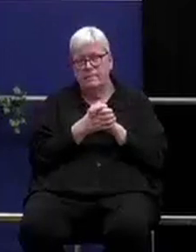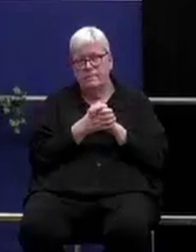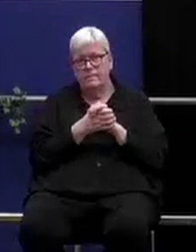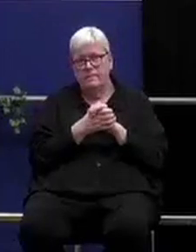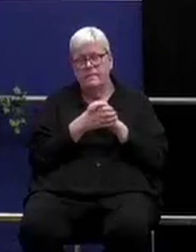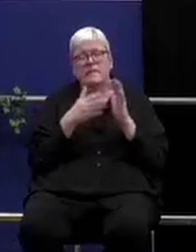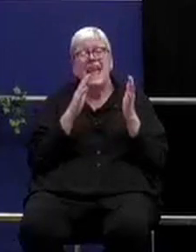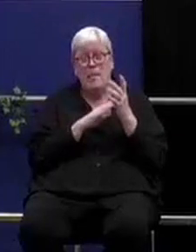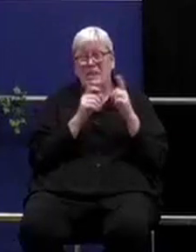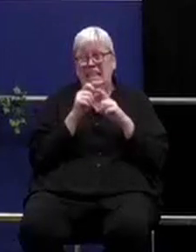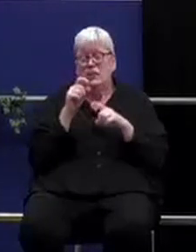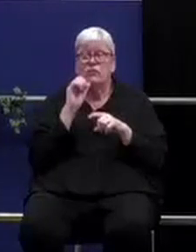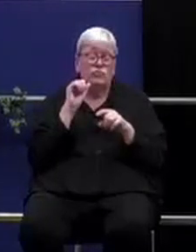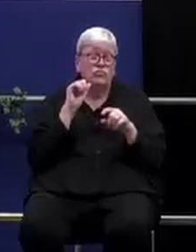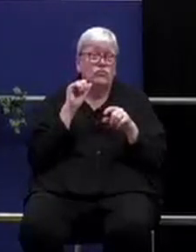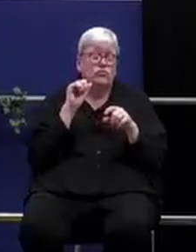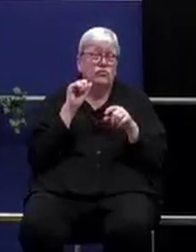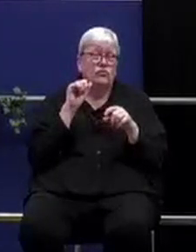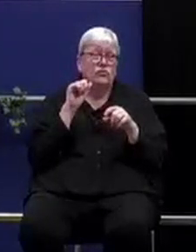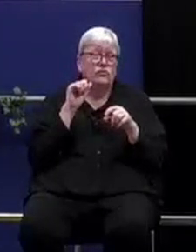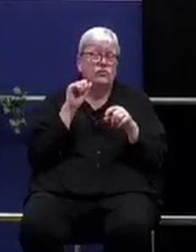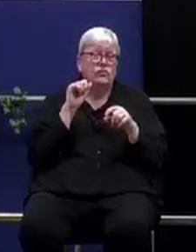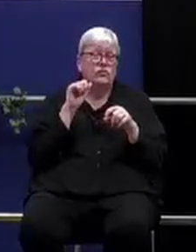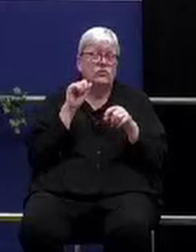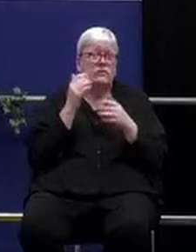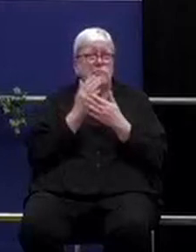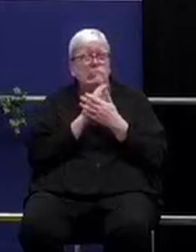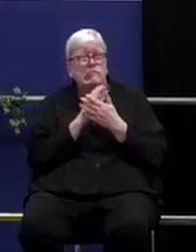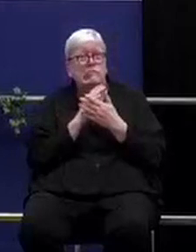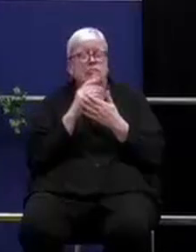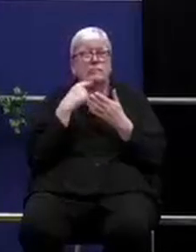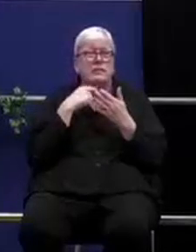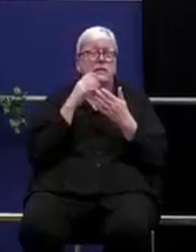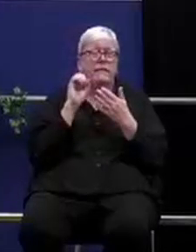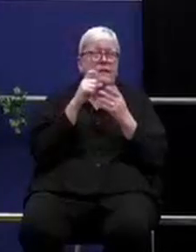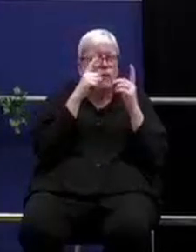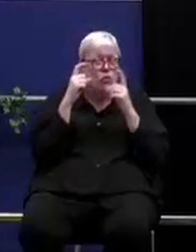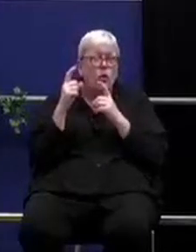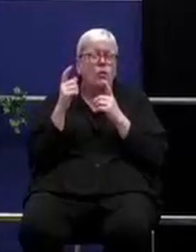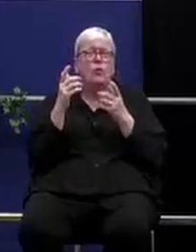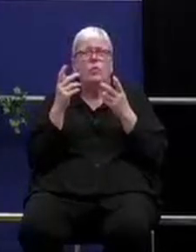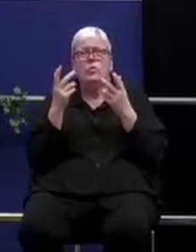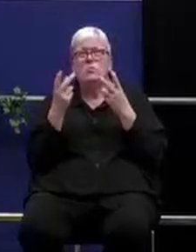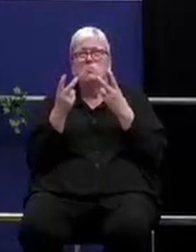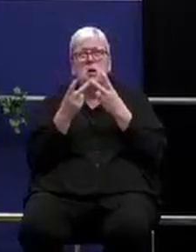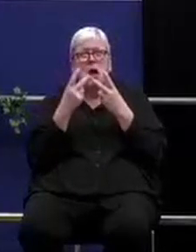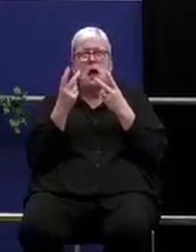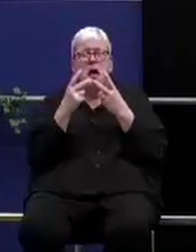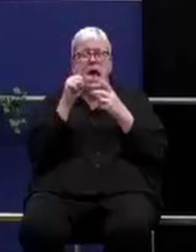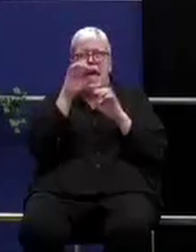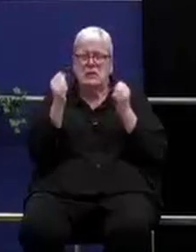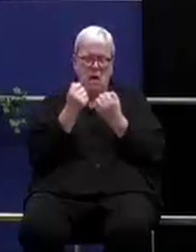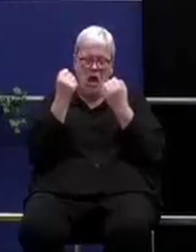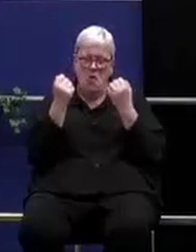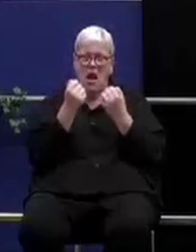ND. I mean, everything's, I wouldn't say a game, but everything's at his disposal. And it's another way of him exerting his power and